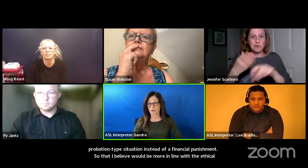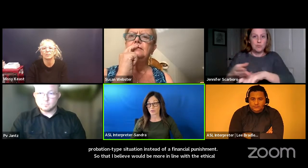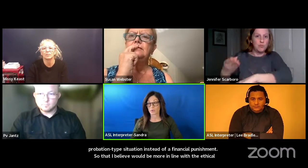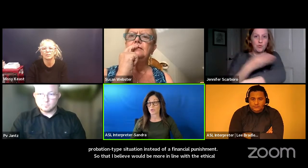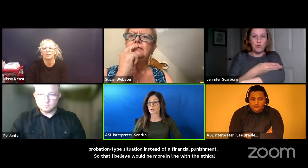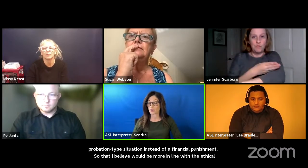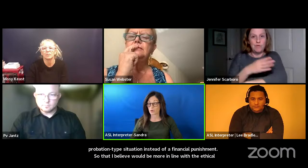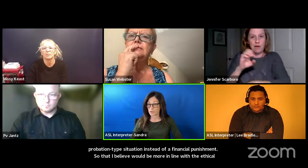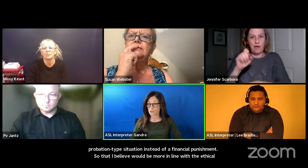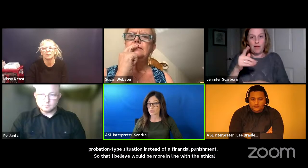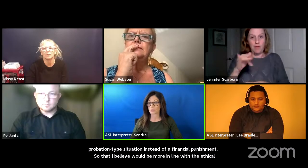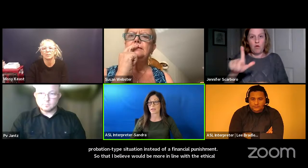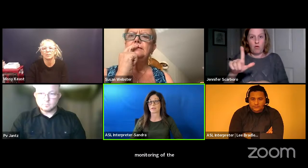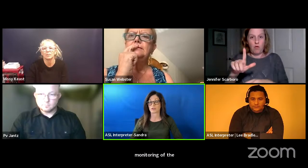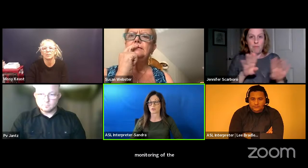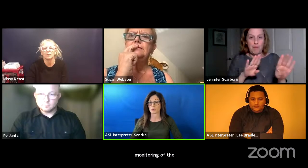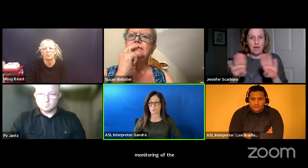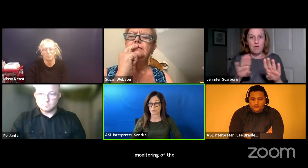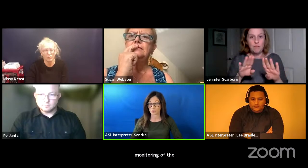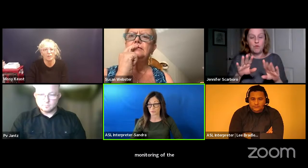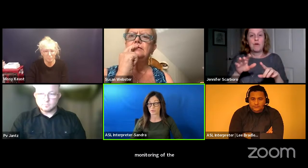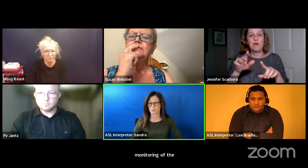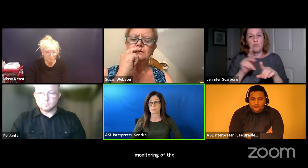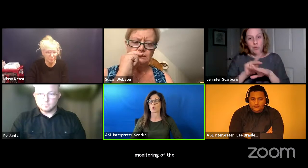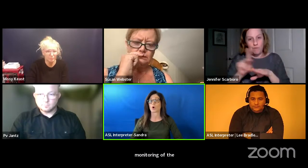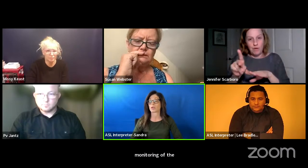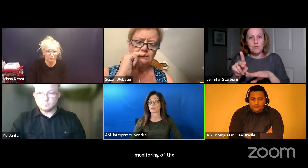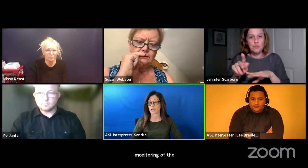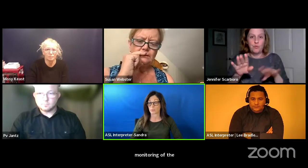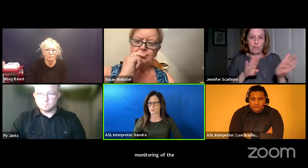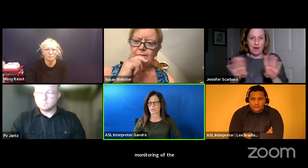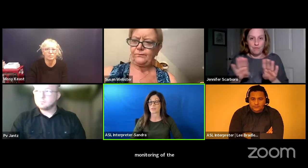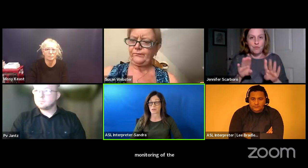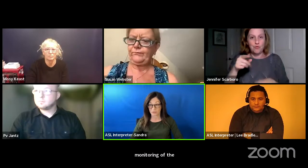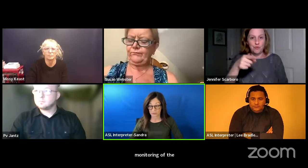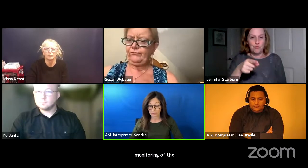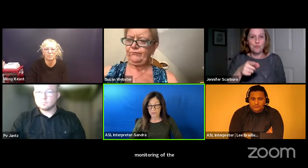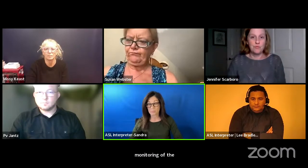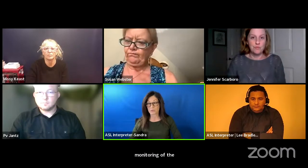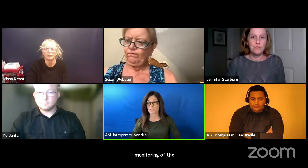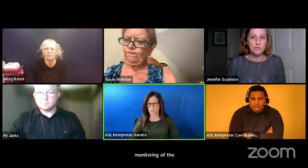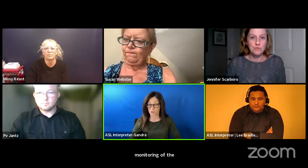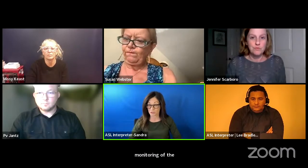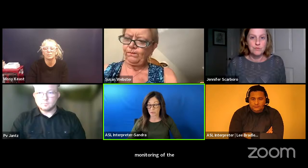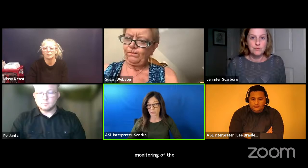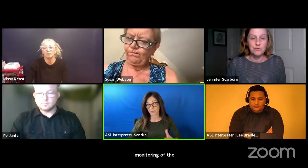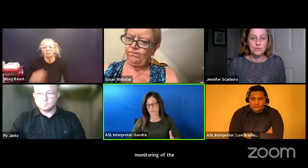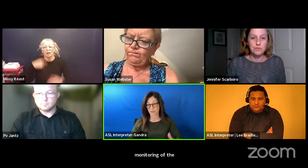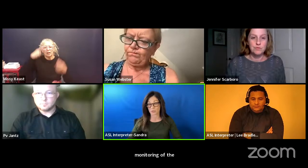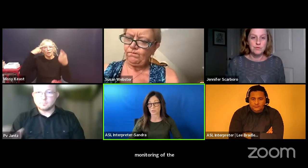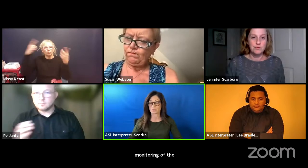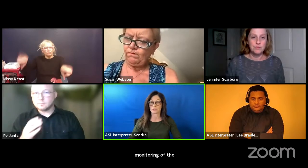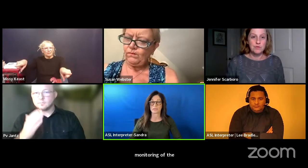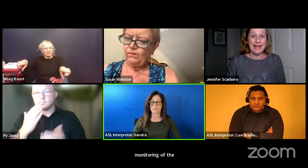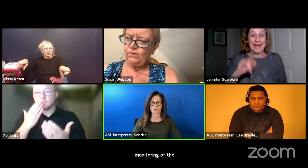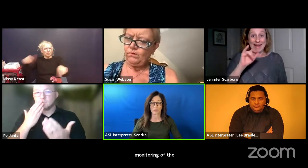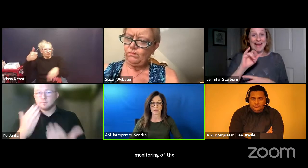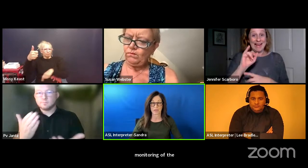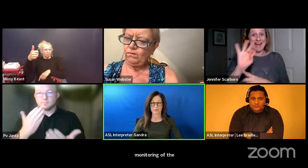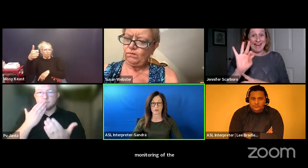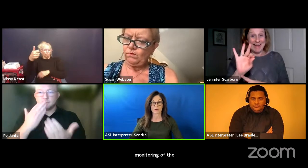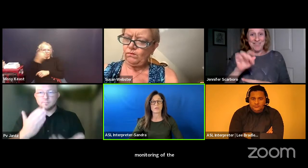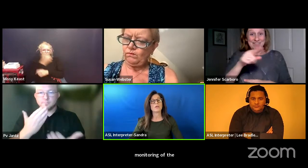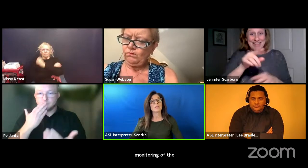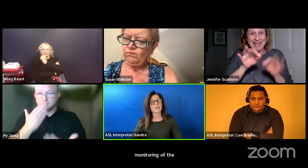to try to encourage the behavior to improve, to be more in line with ethical, professional